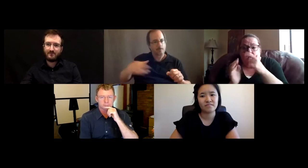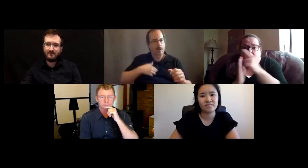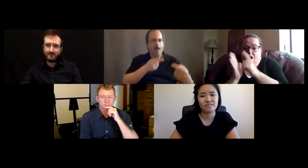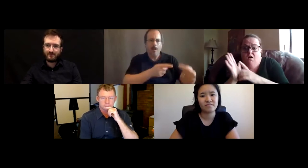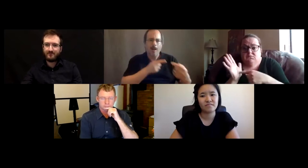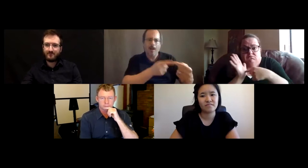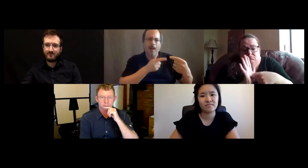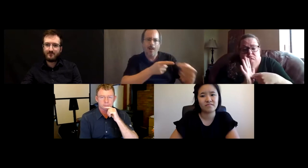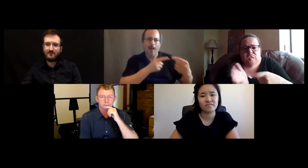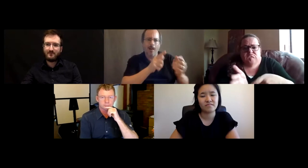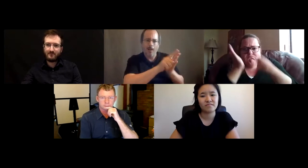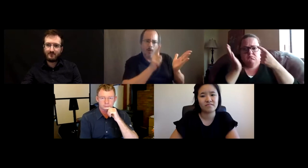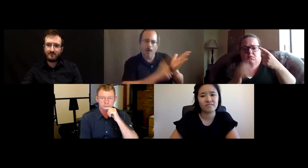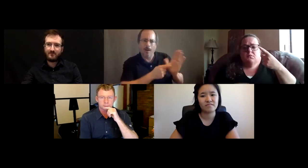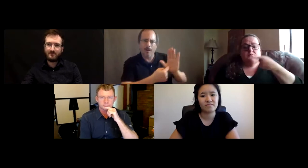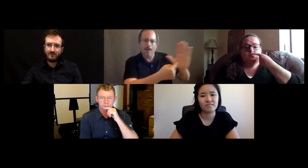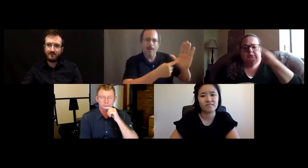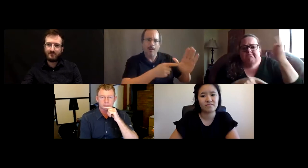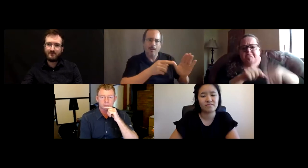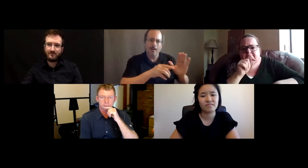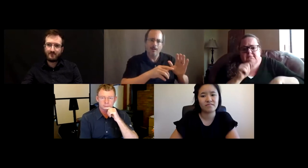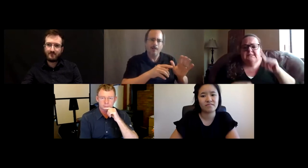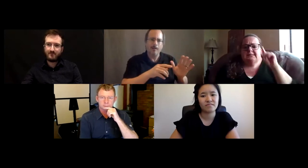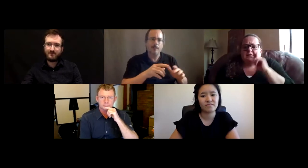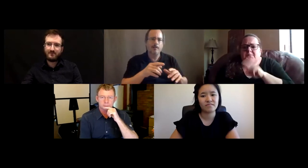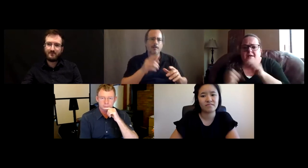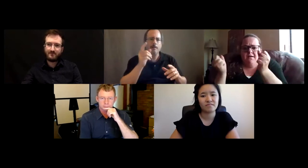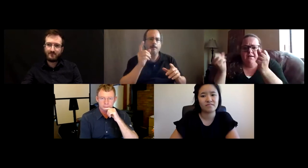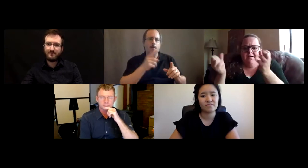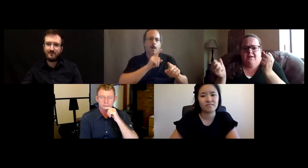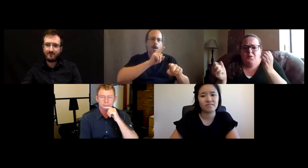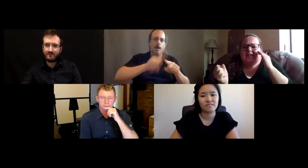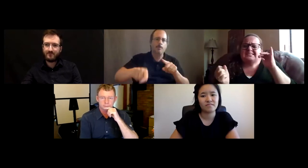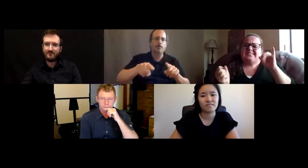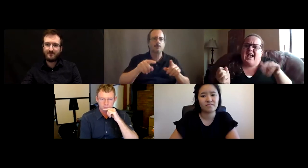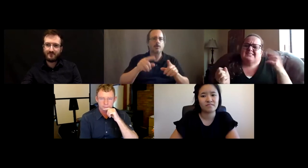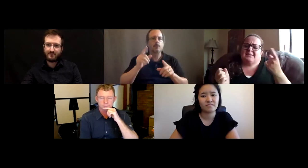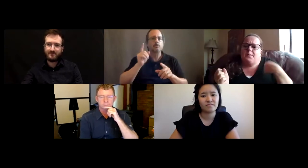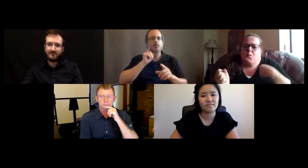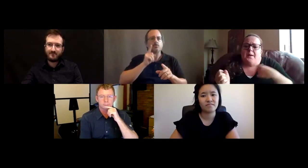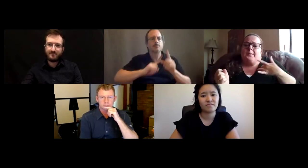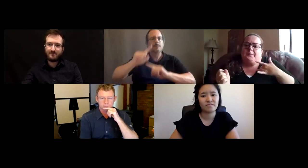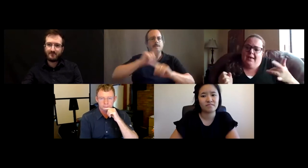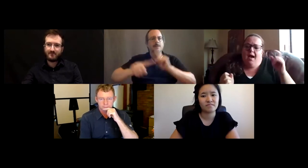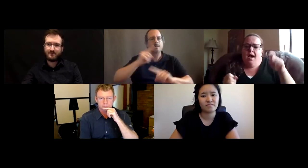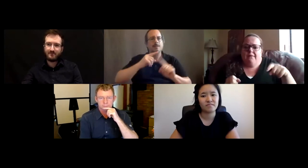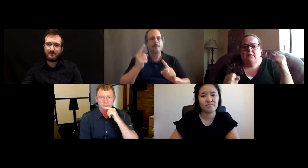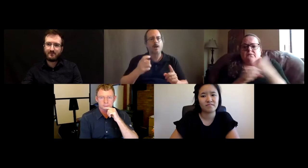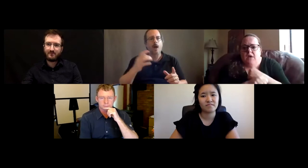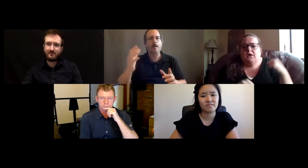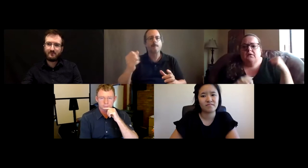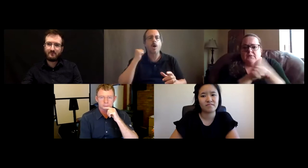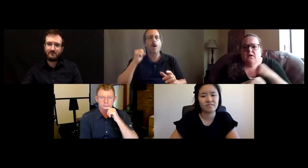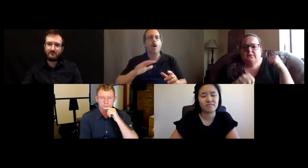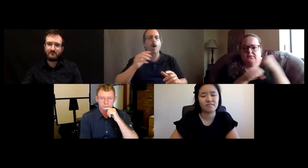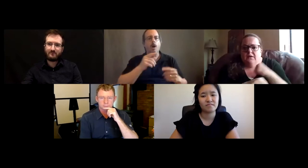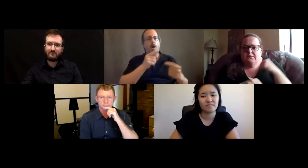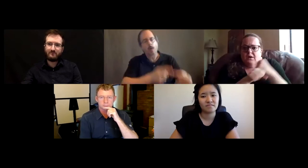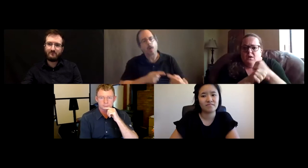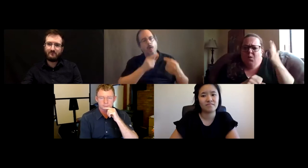be fighting and there should be laws in place that say that a hearing person can't teach ASL, that a deaf person who's qualified